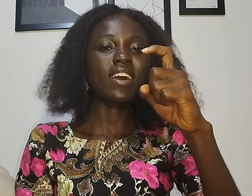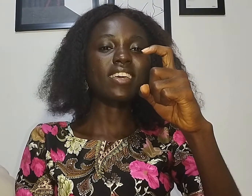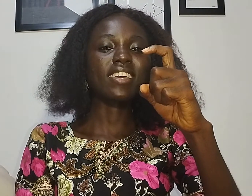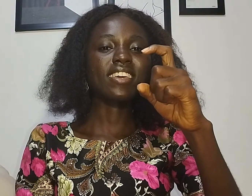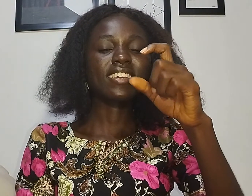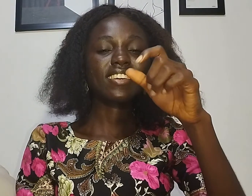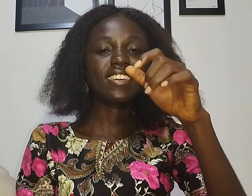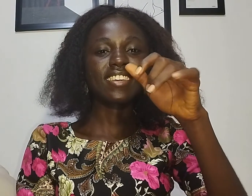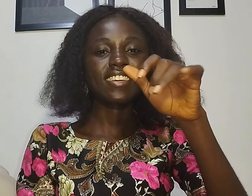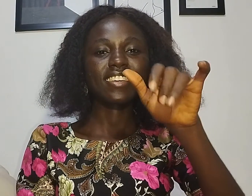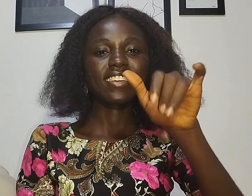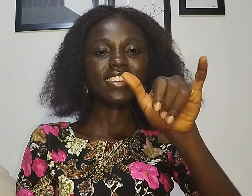Y.